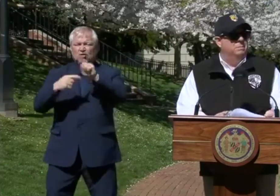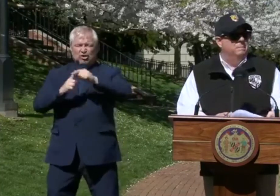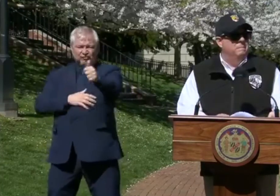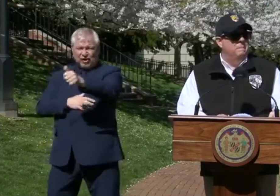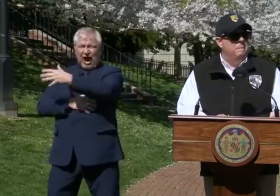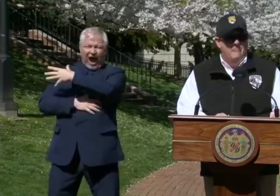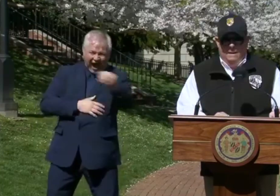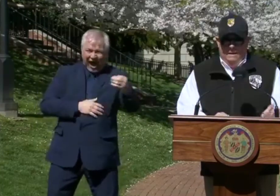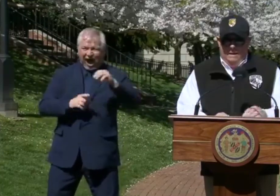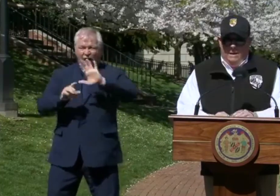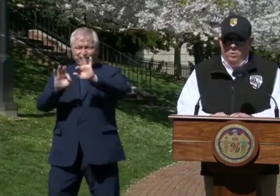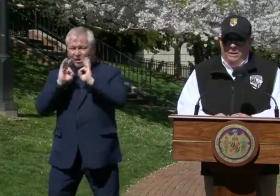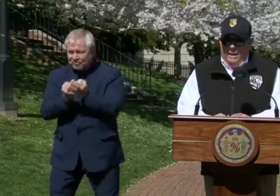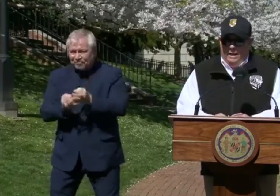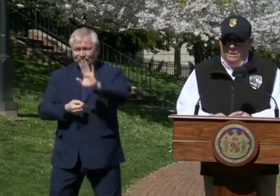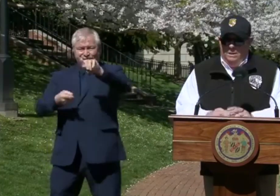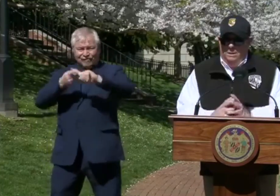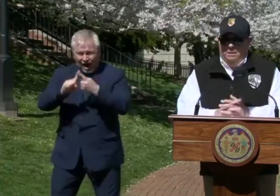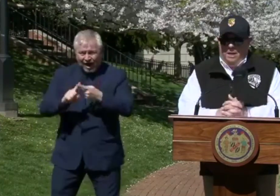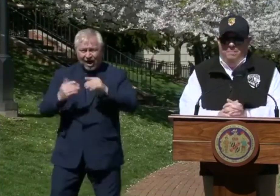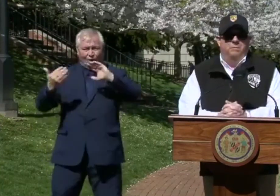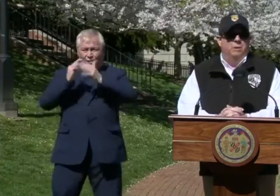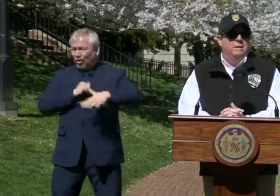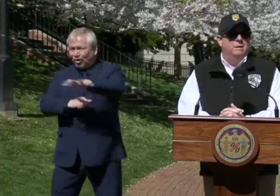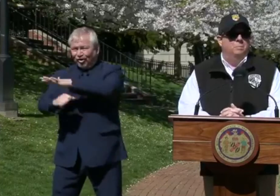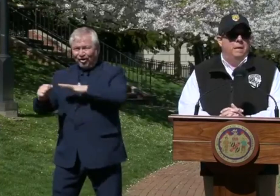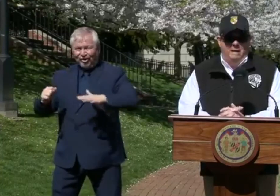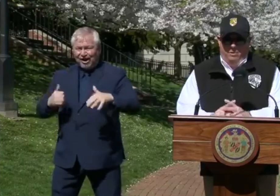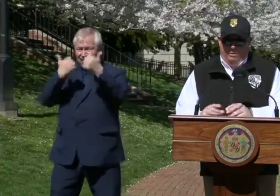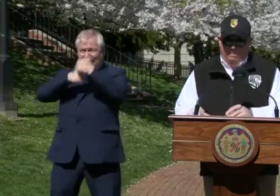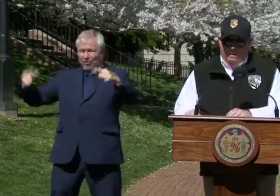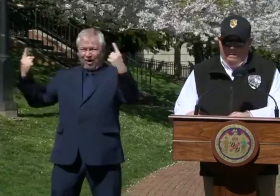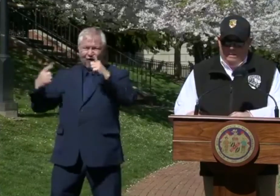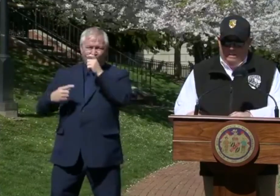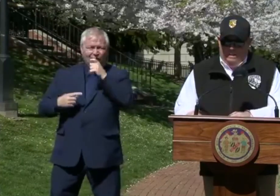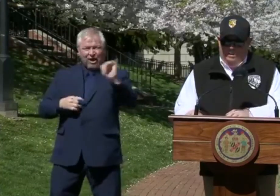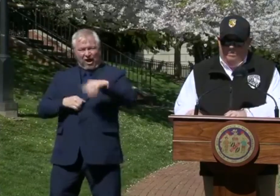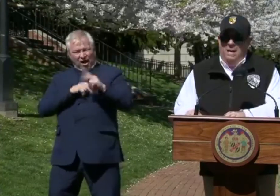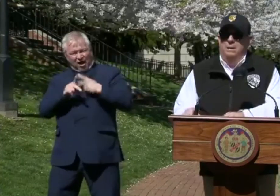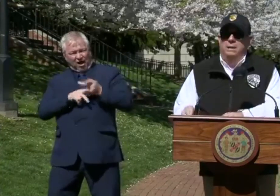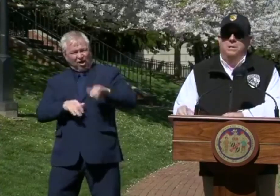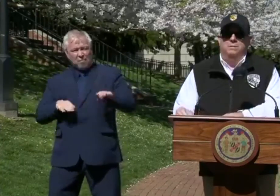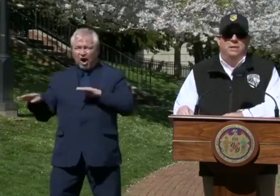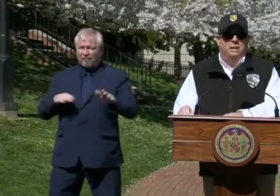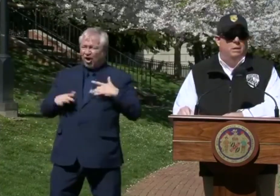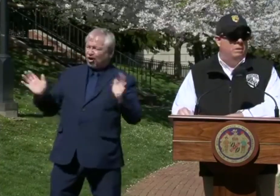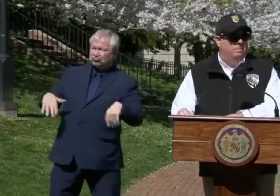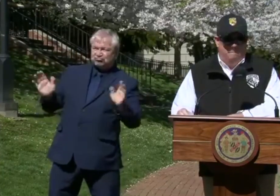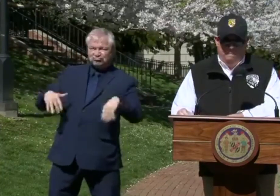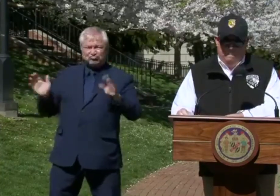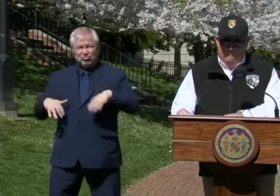citizens. Anyone engaged in this type of reckless behavior is in violation of state